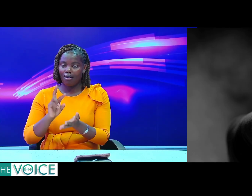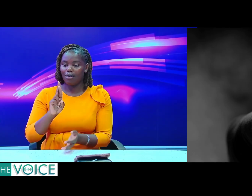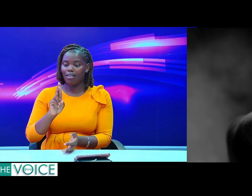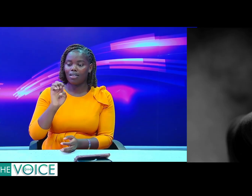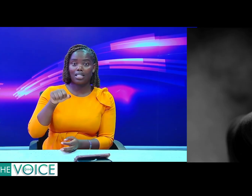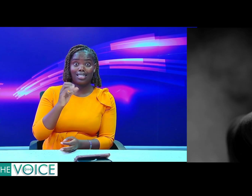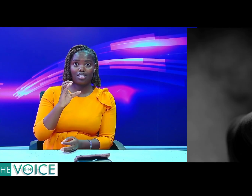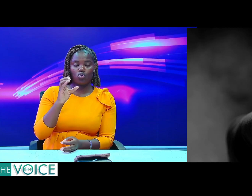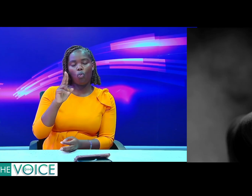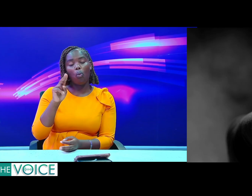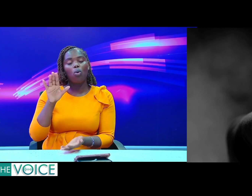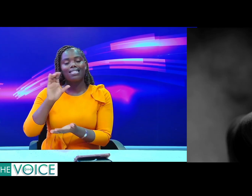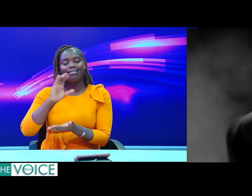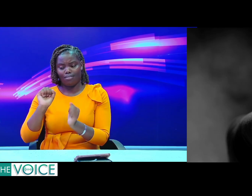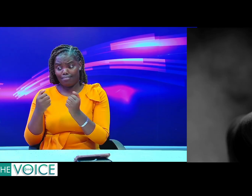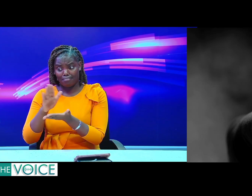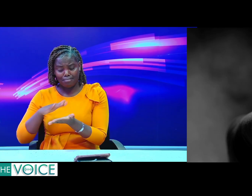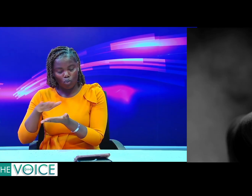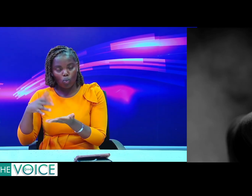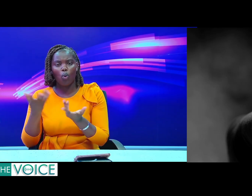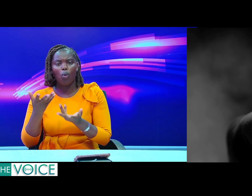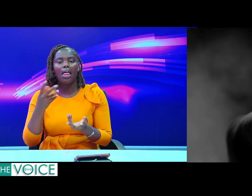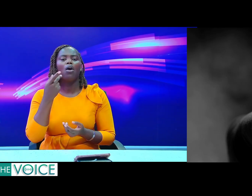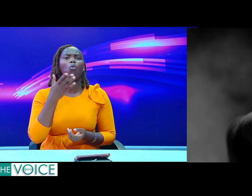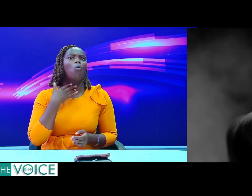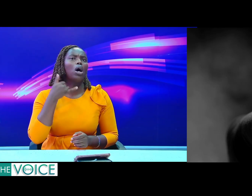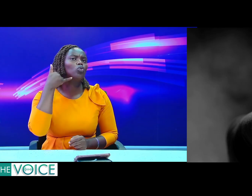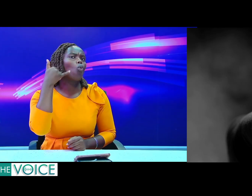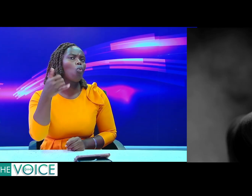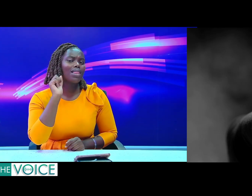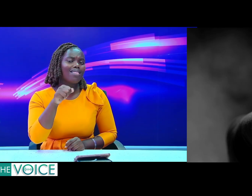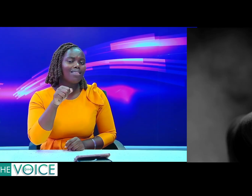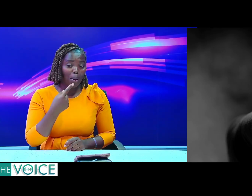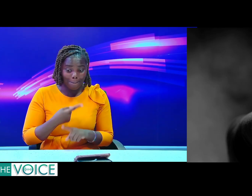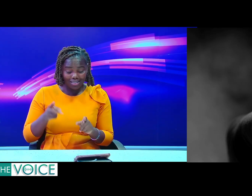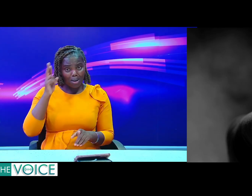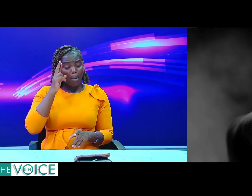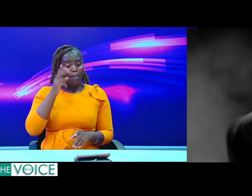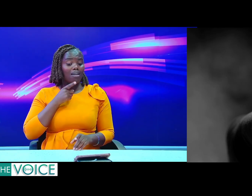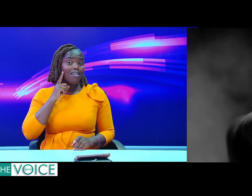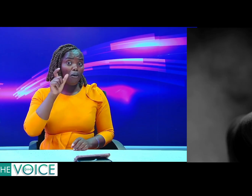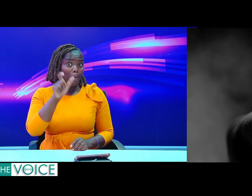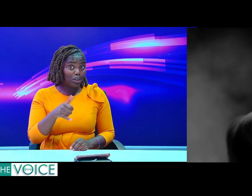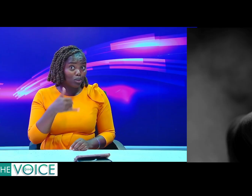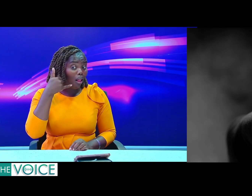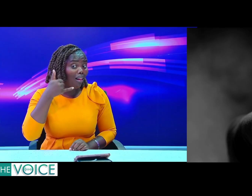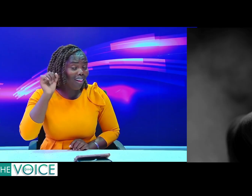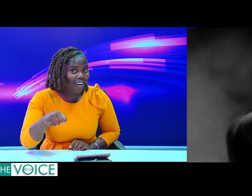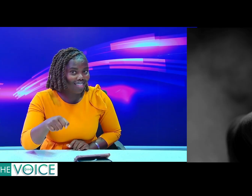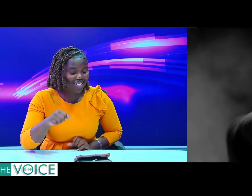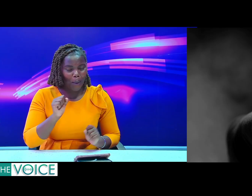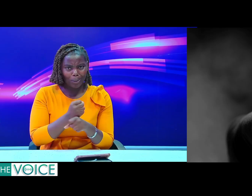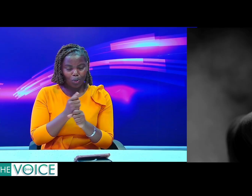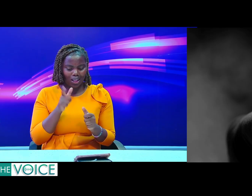we have rescue centers for where you want to call, maybe you want to go for help, where they can